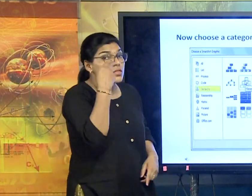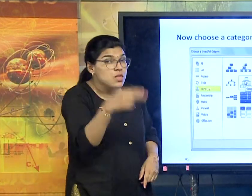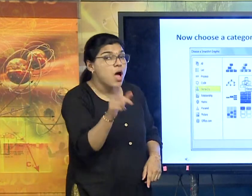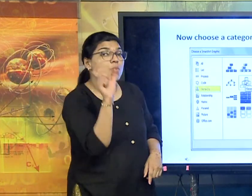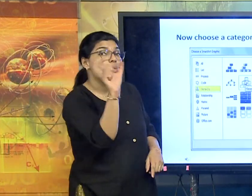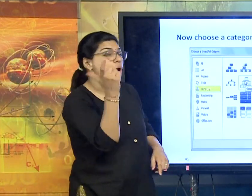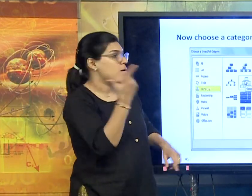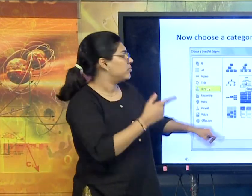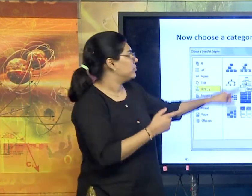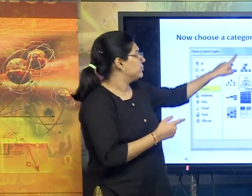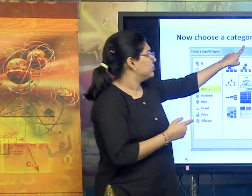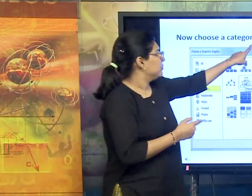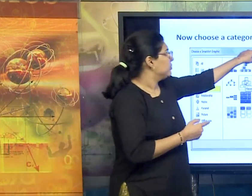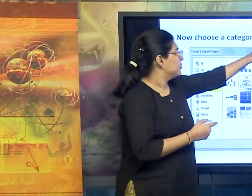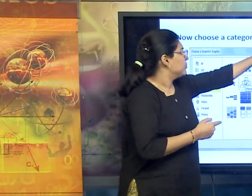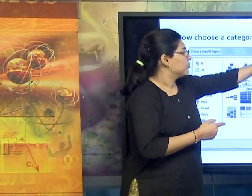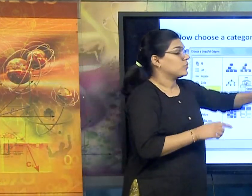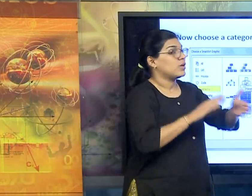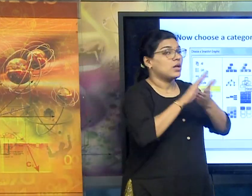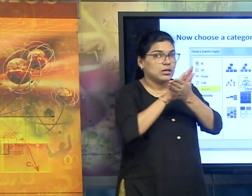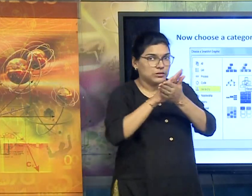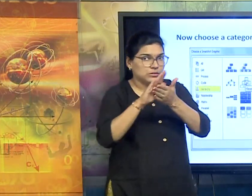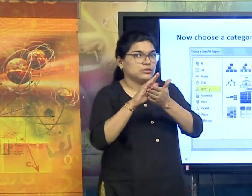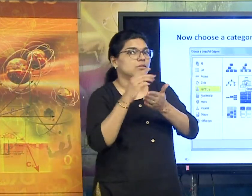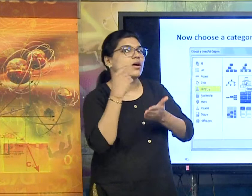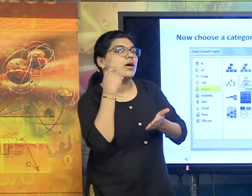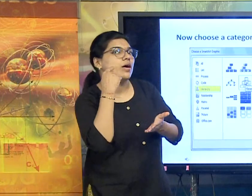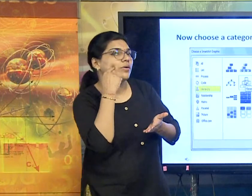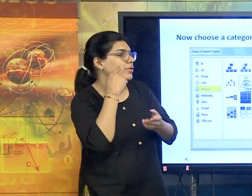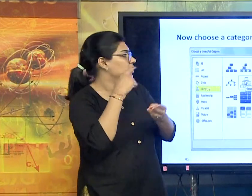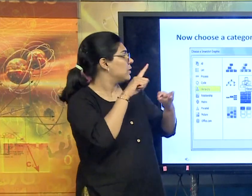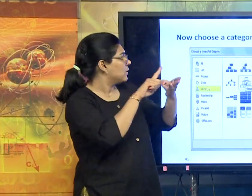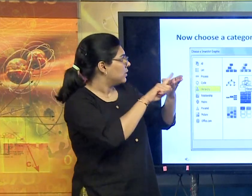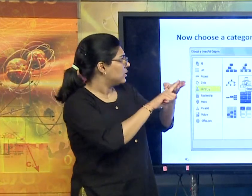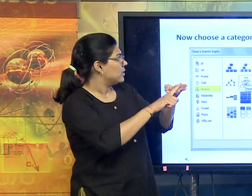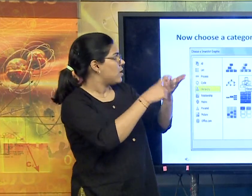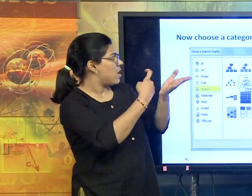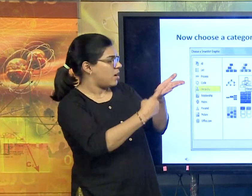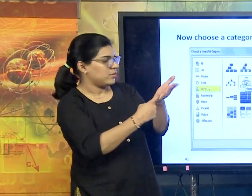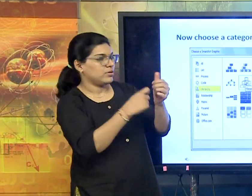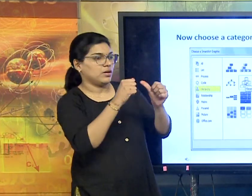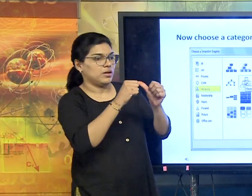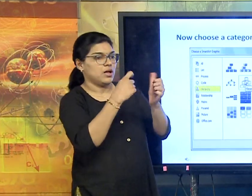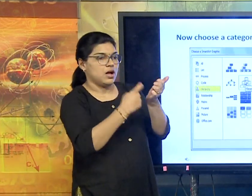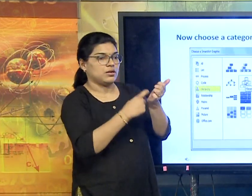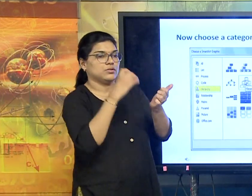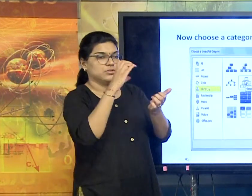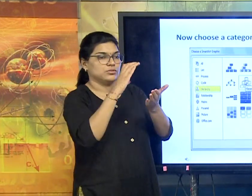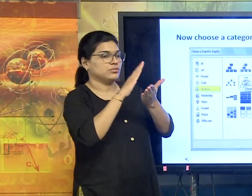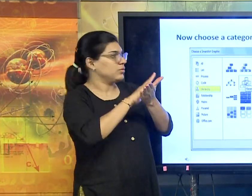choice. And the name of this